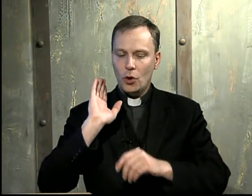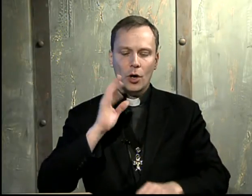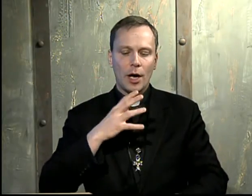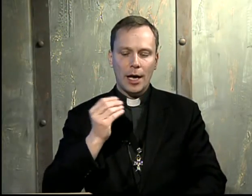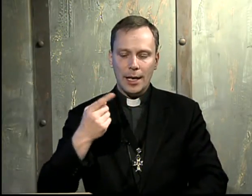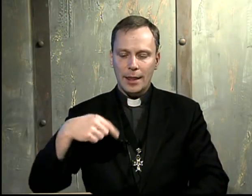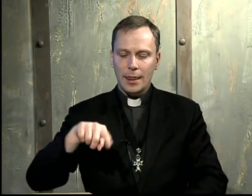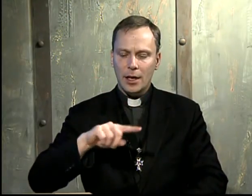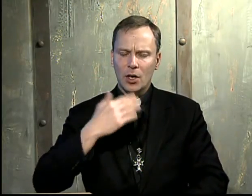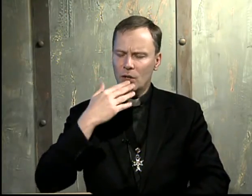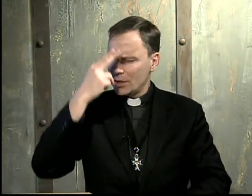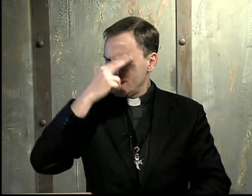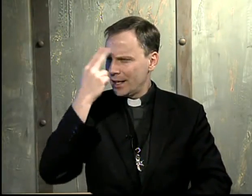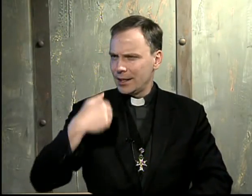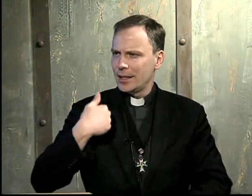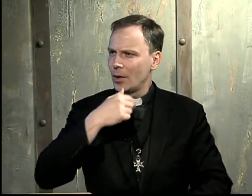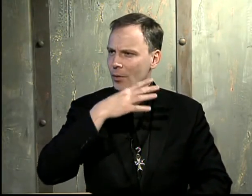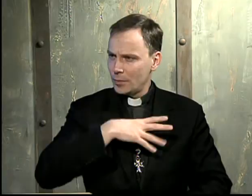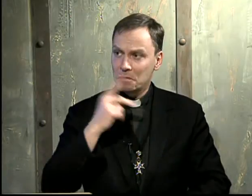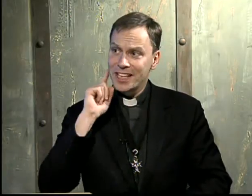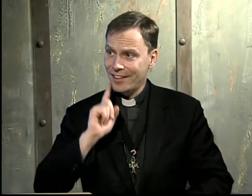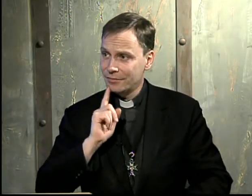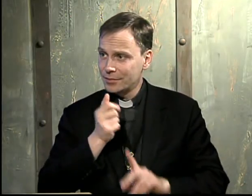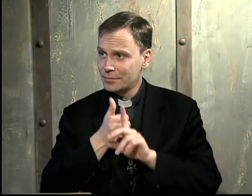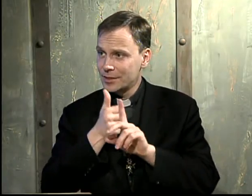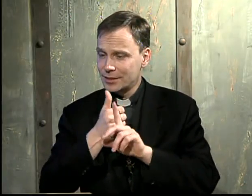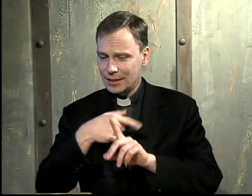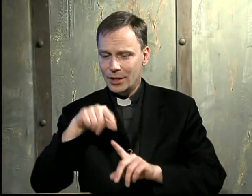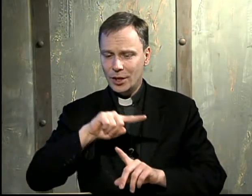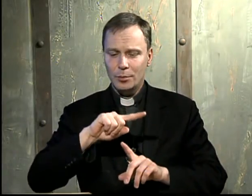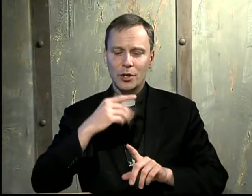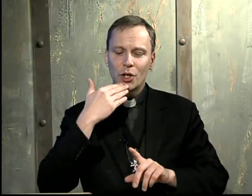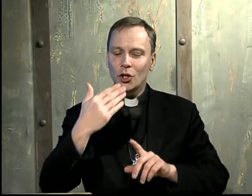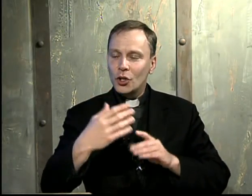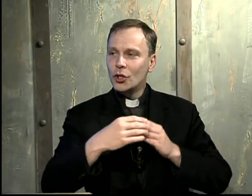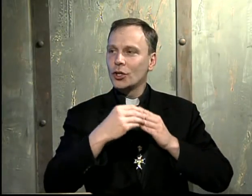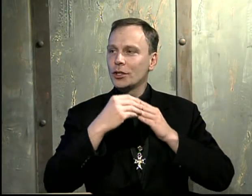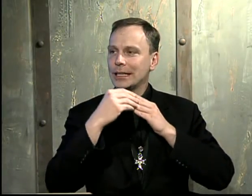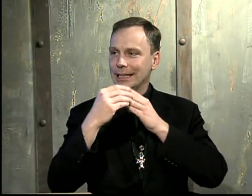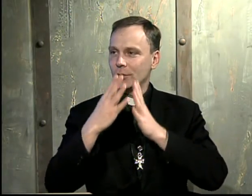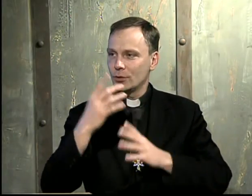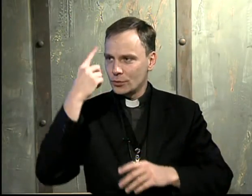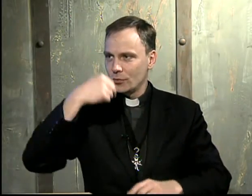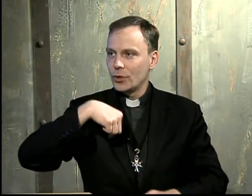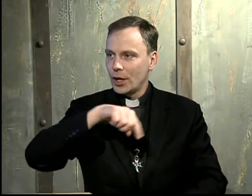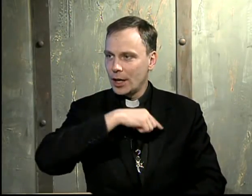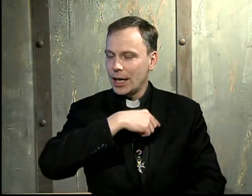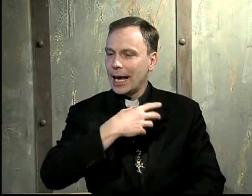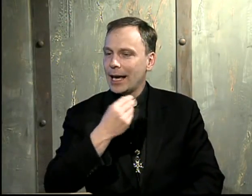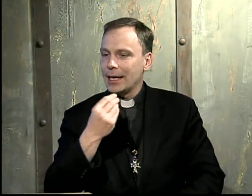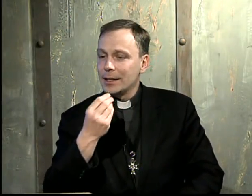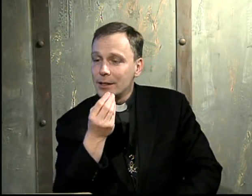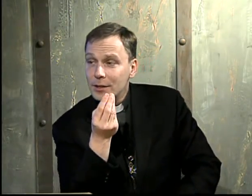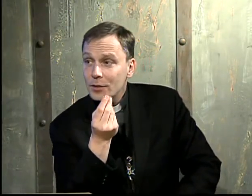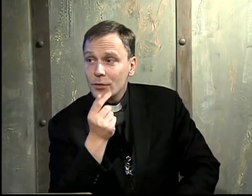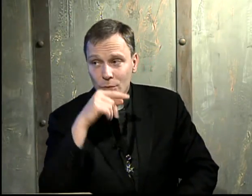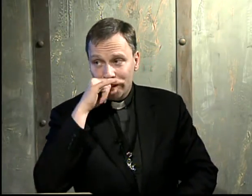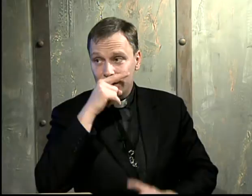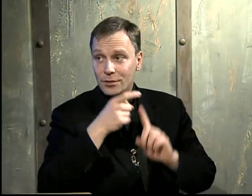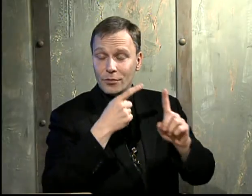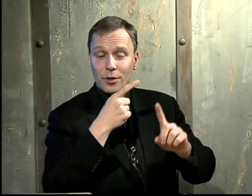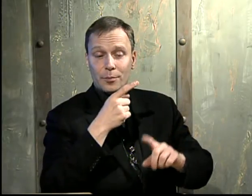to World Youth Day and very good Catholic women, deaf, and they will be great leaders for our young